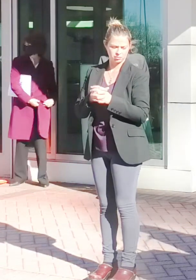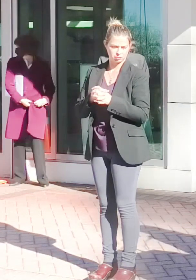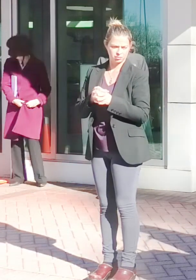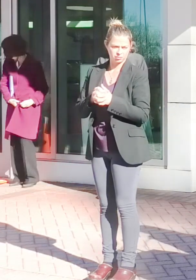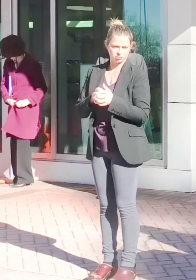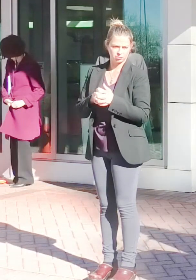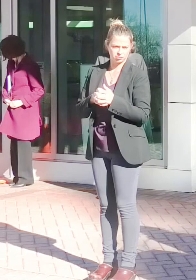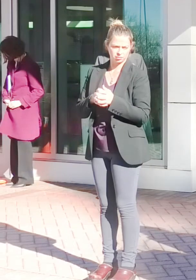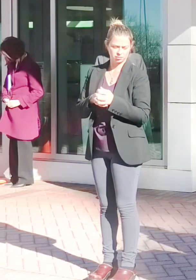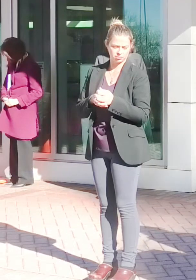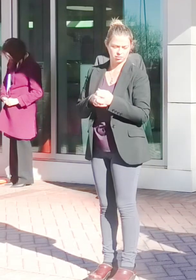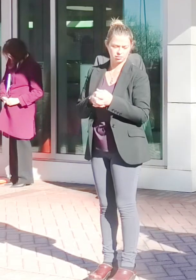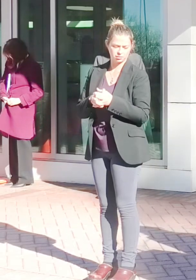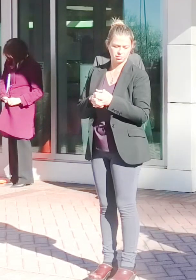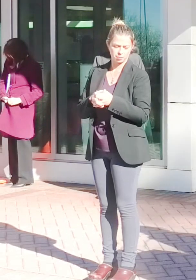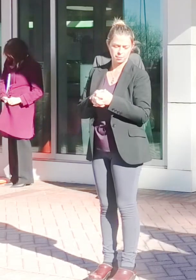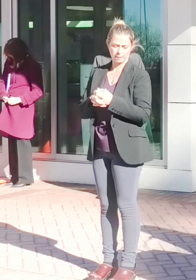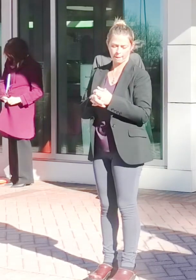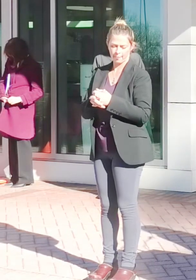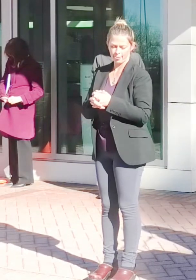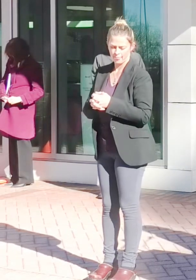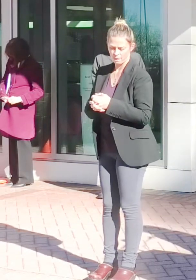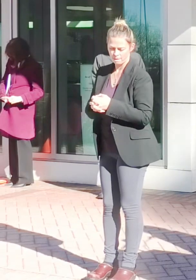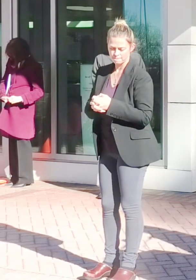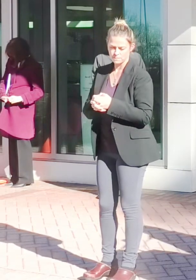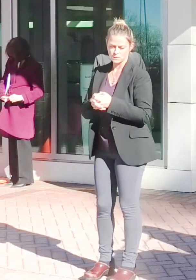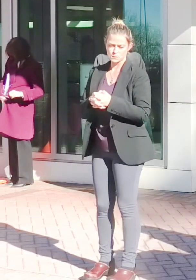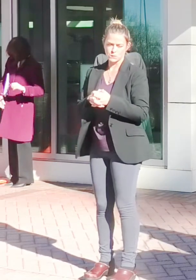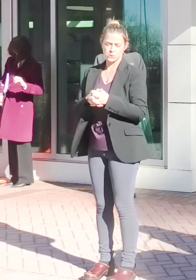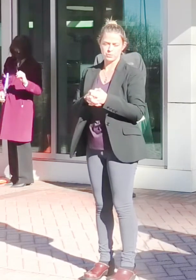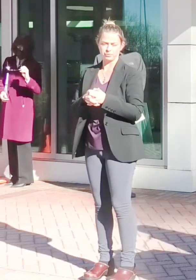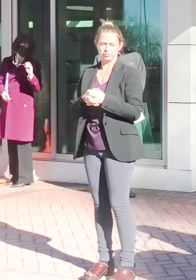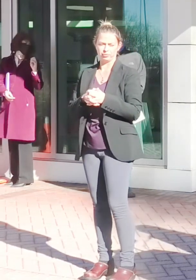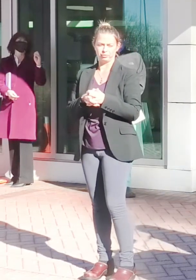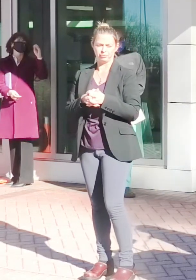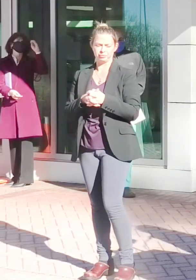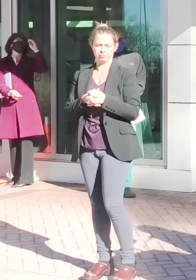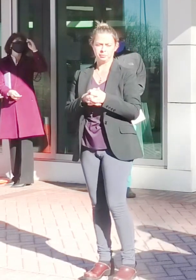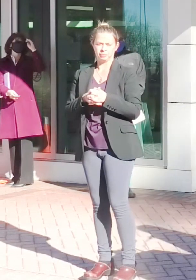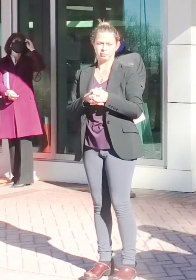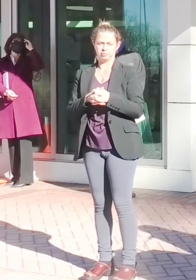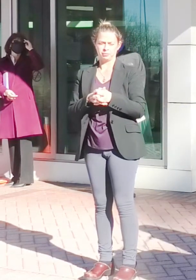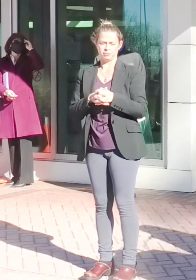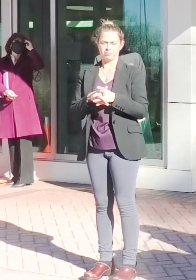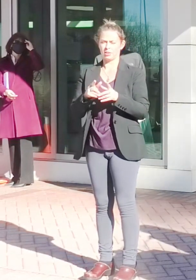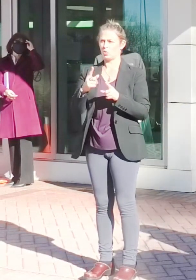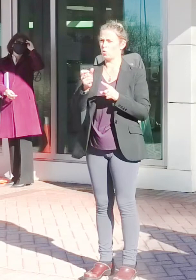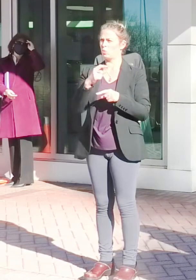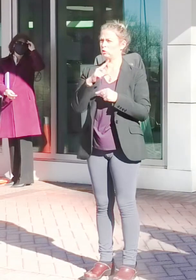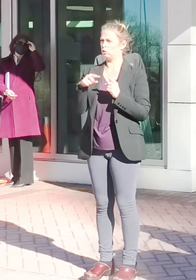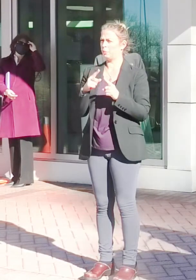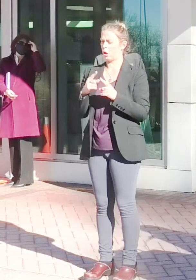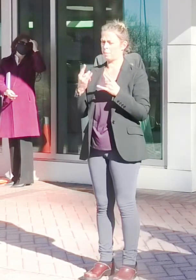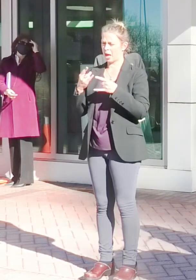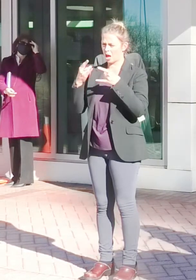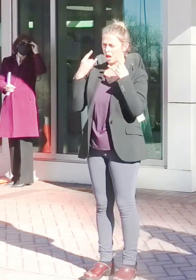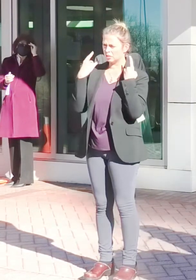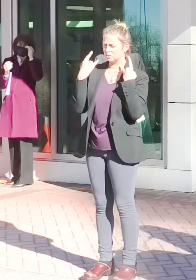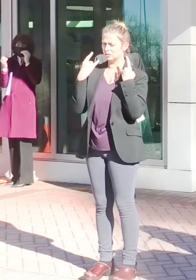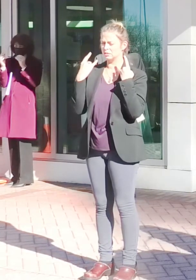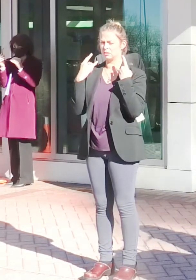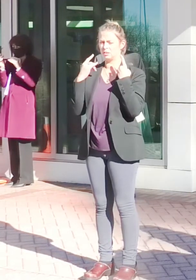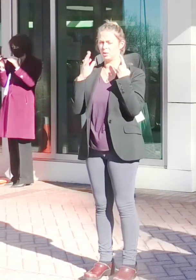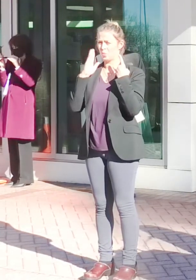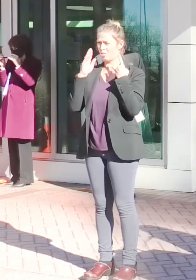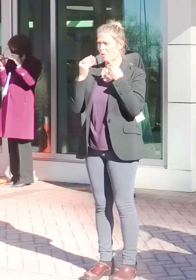force that's going to go around and I guess not hand out citations, but tell people to break it up, or you're not wearing a mask, or